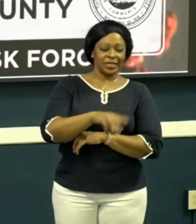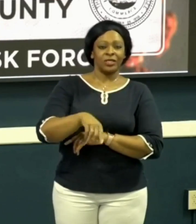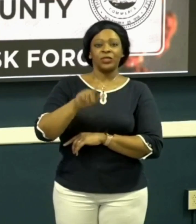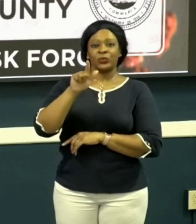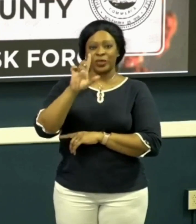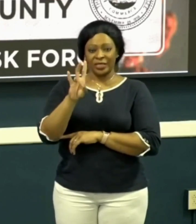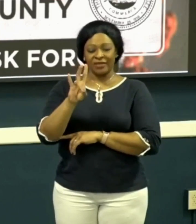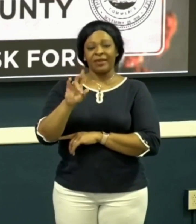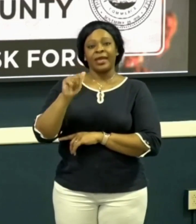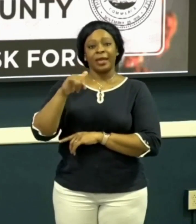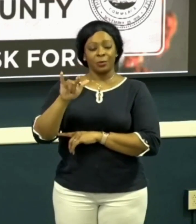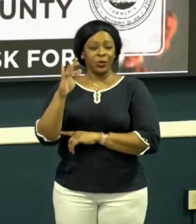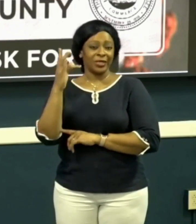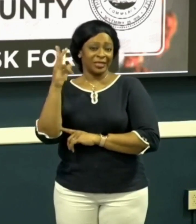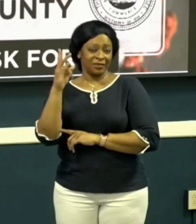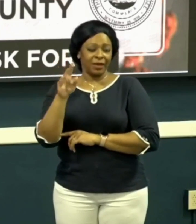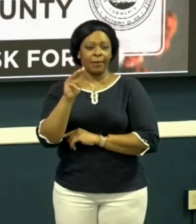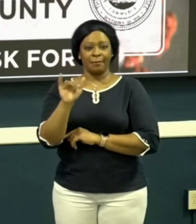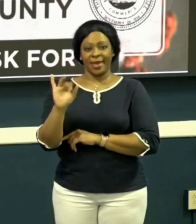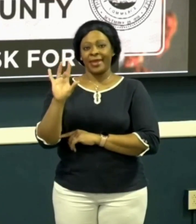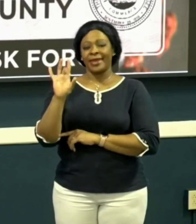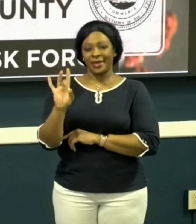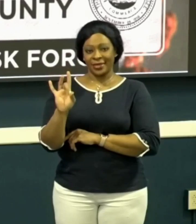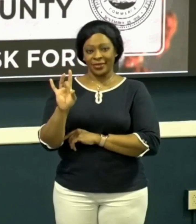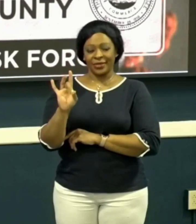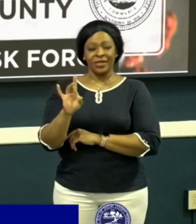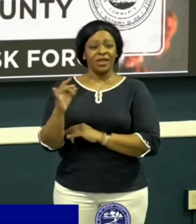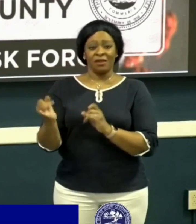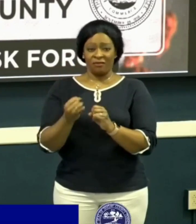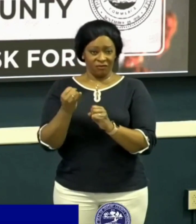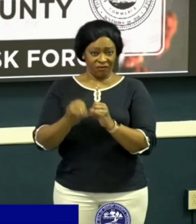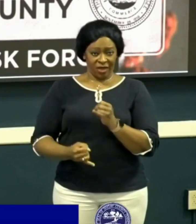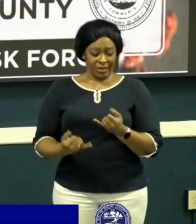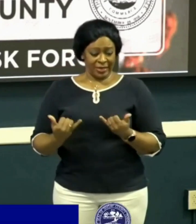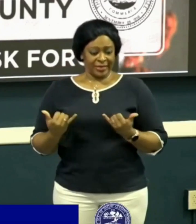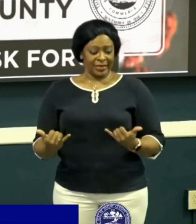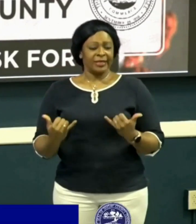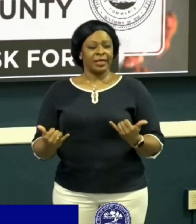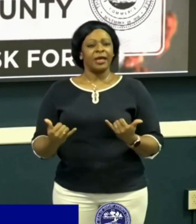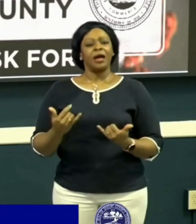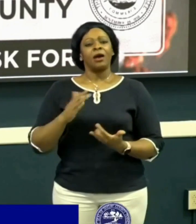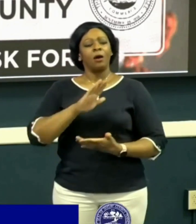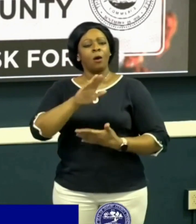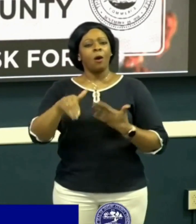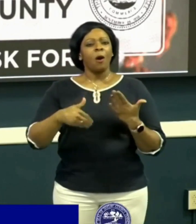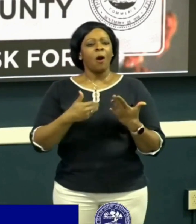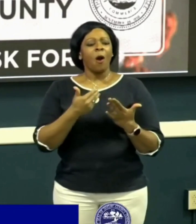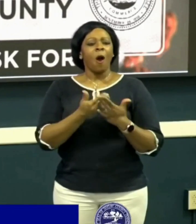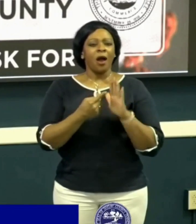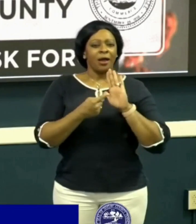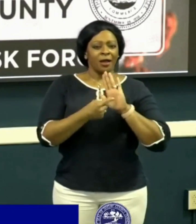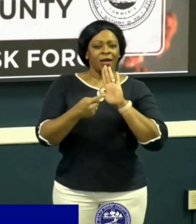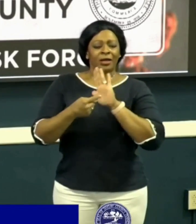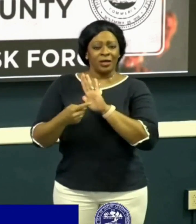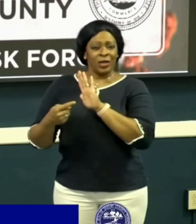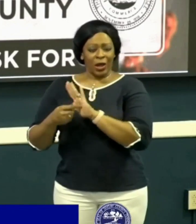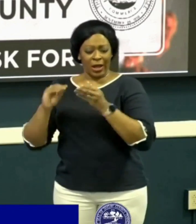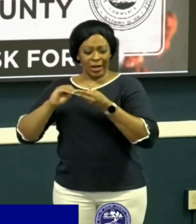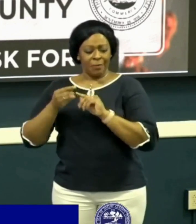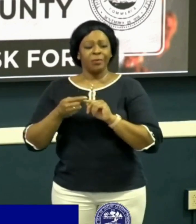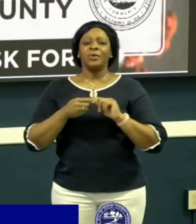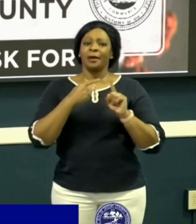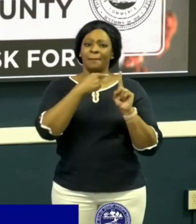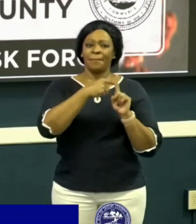April 17th, and May 8th. And finally today, because all the indicators show positive